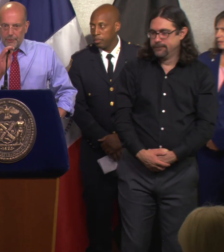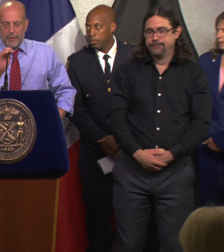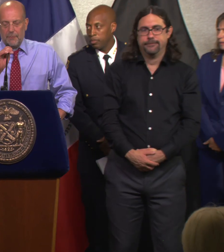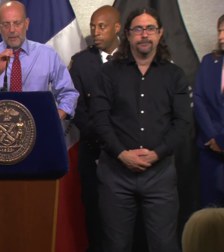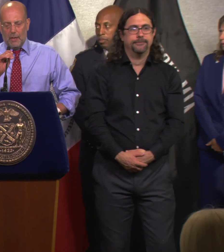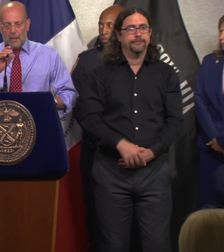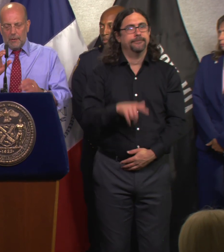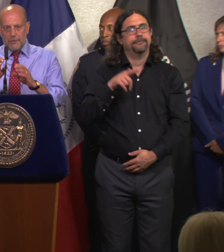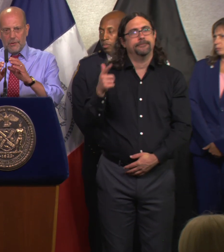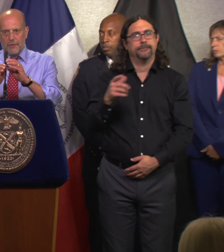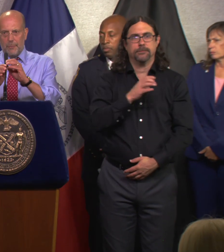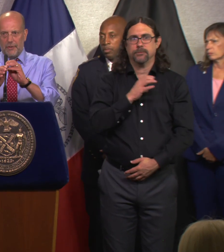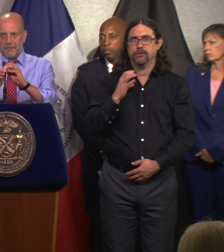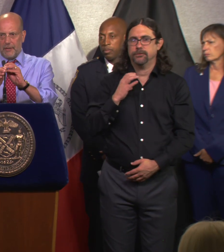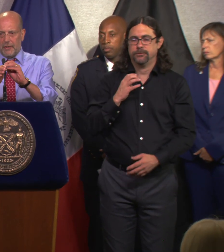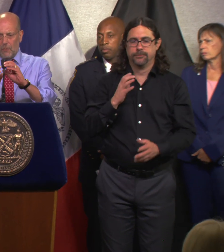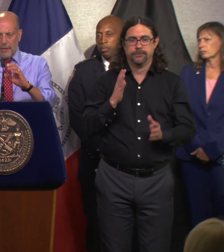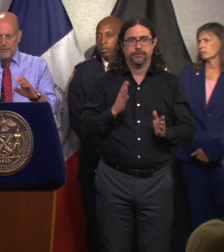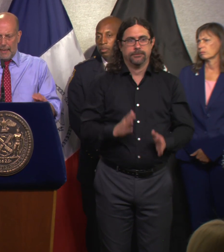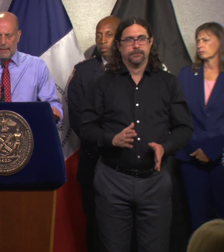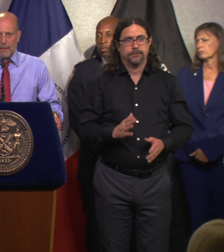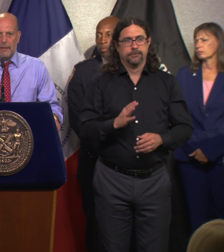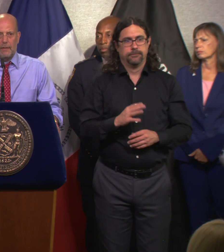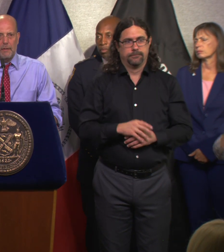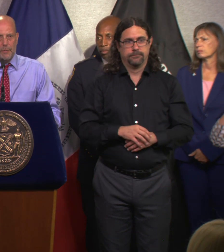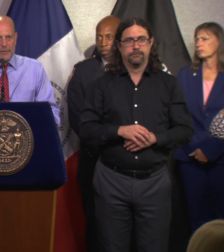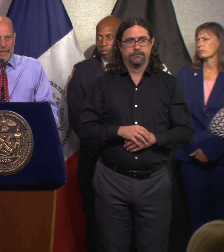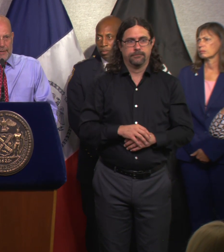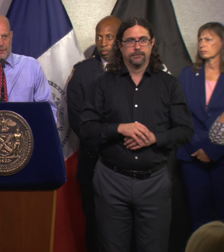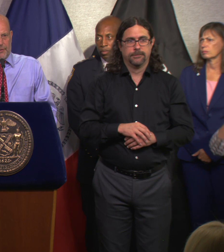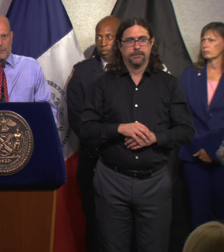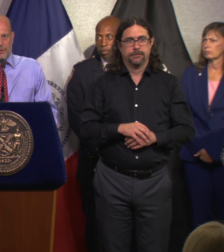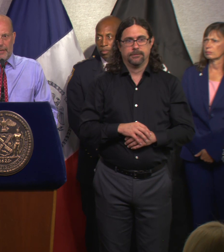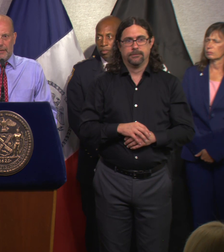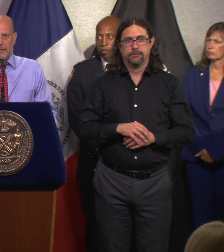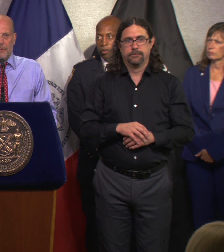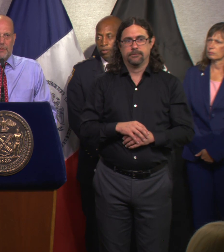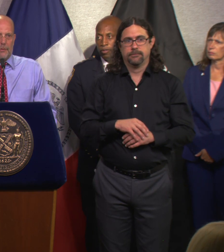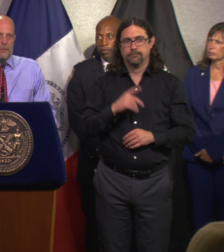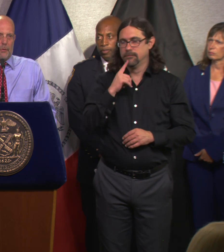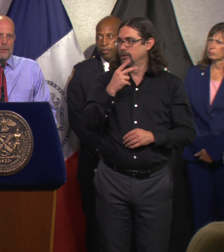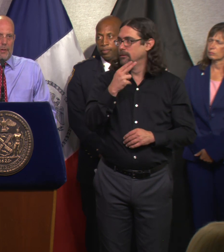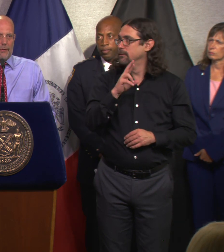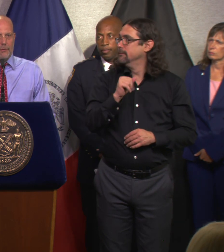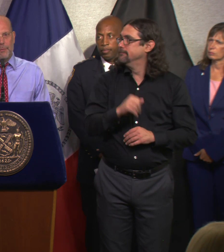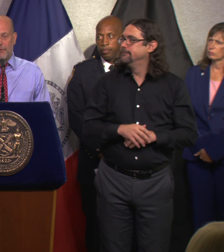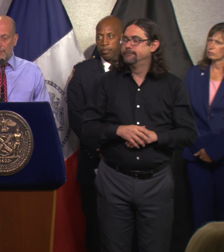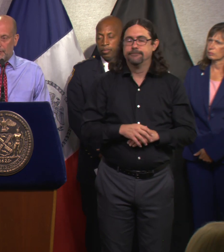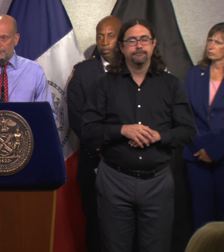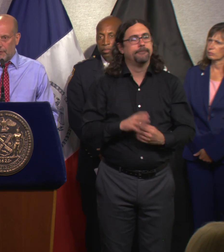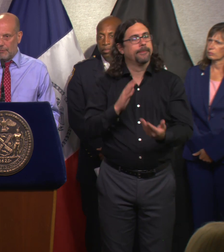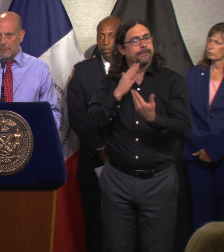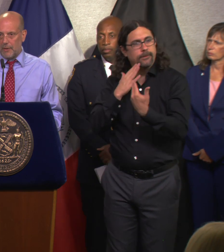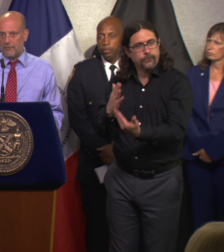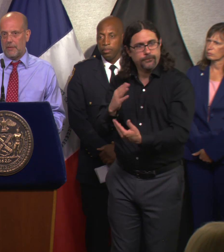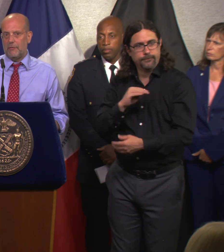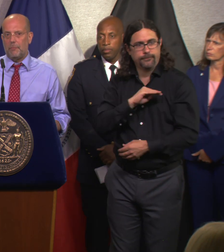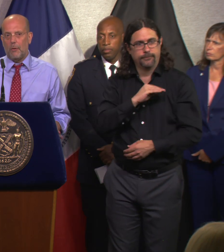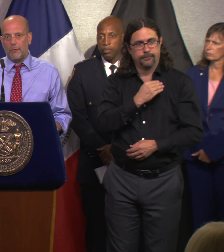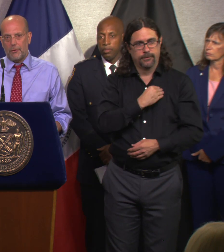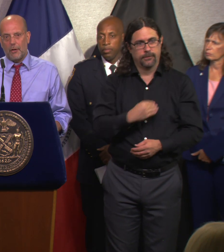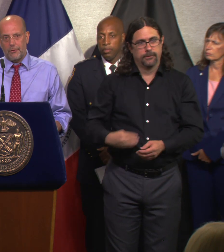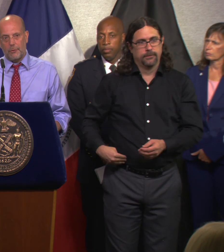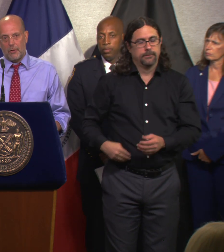Thank you, Mr. Mayor. Just very briefly, I wanted to highlight a number of the actions that we're taking to address some of our most vulnerable